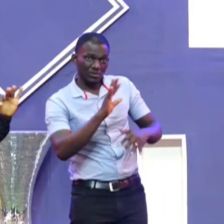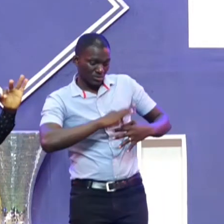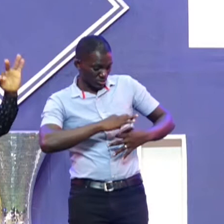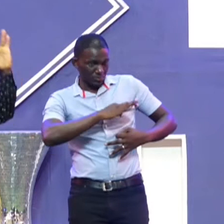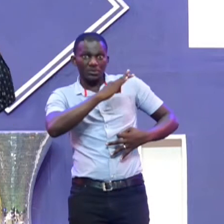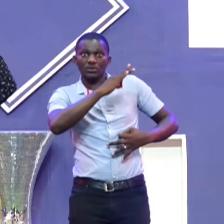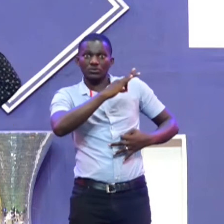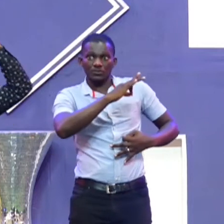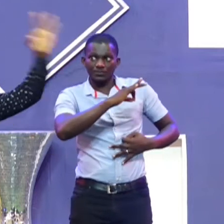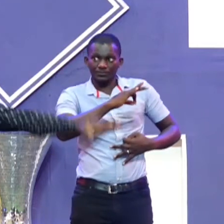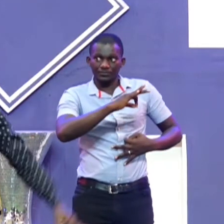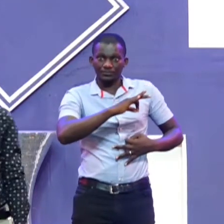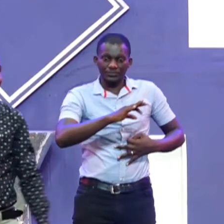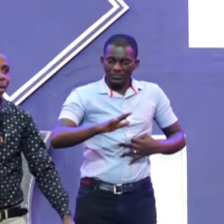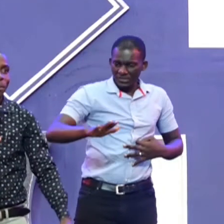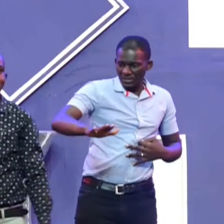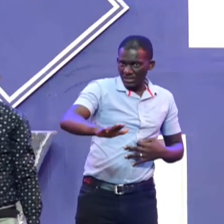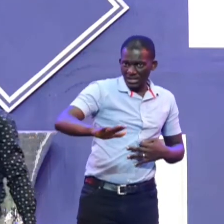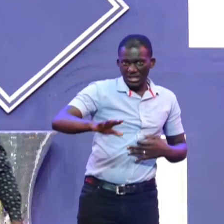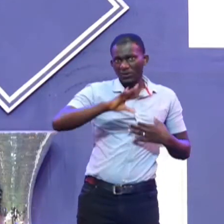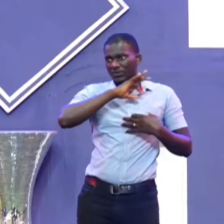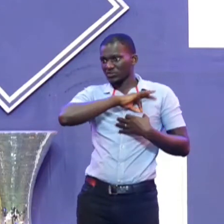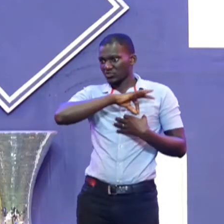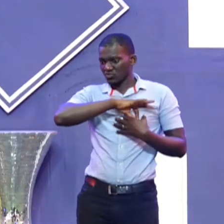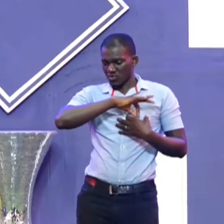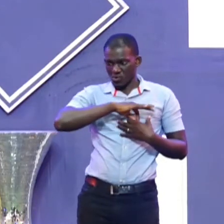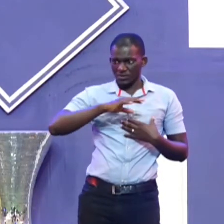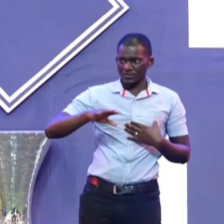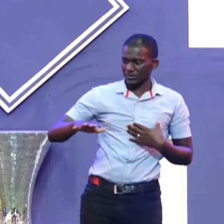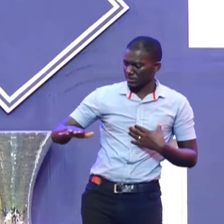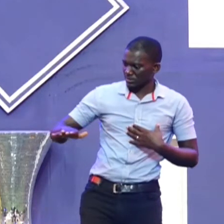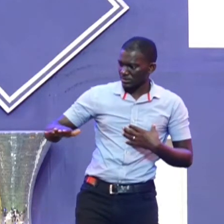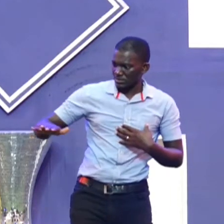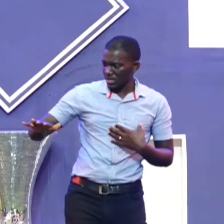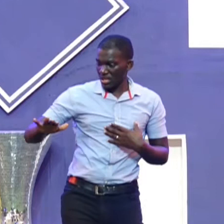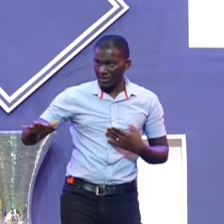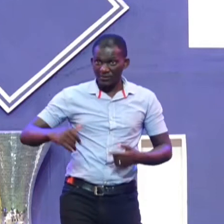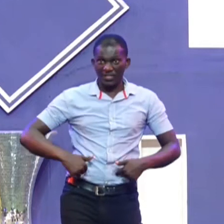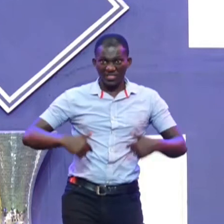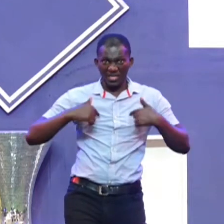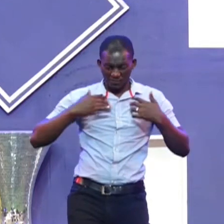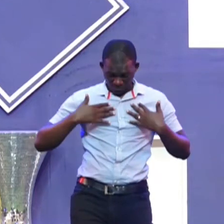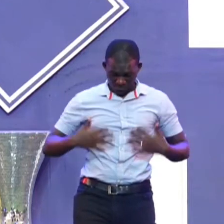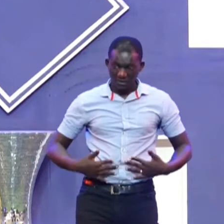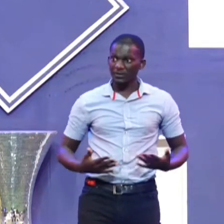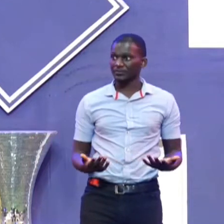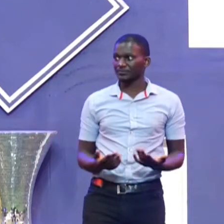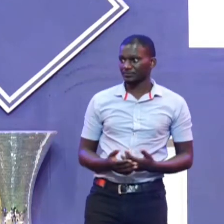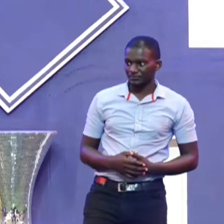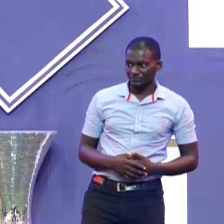the area of your spirit. Mu area y'emmeeme. In the area of your soul. Ne mu by'obulamu. And also in the area of your